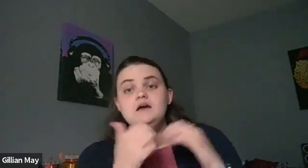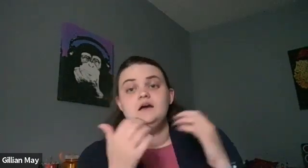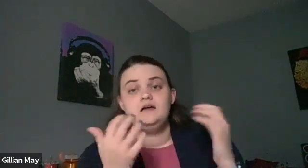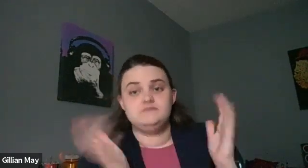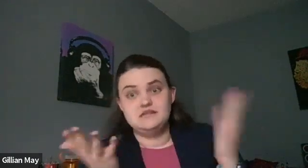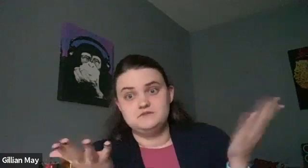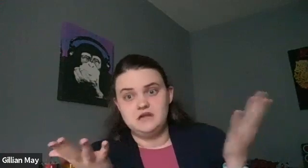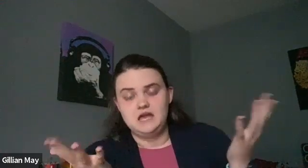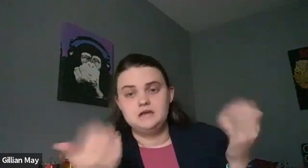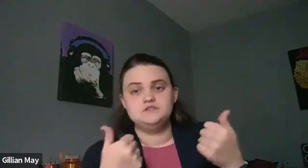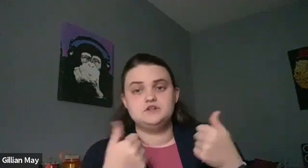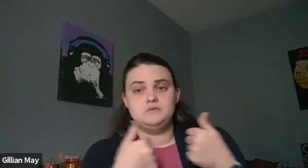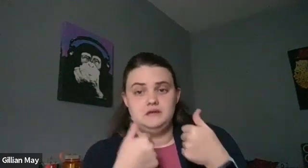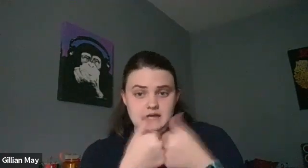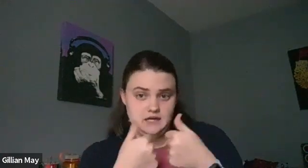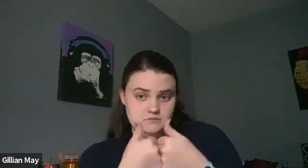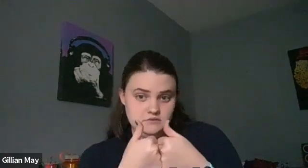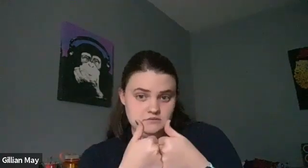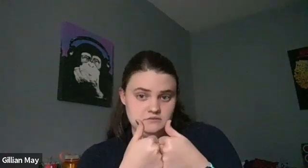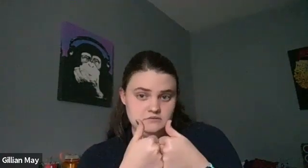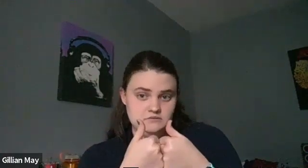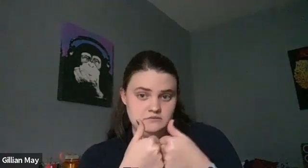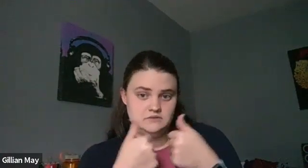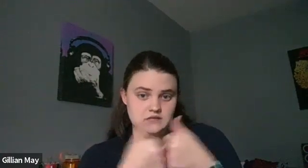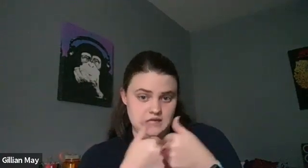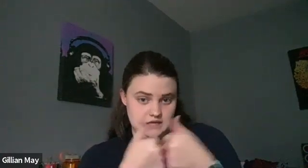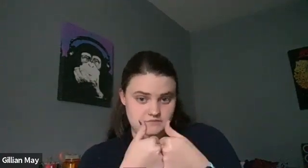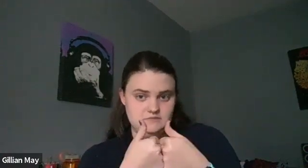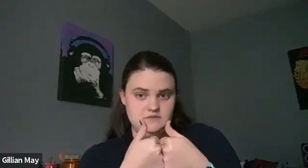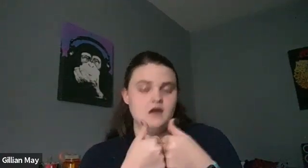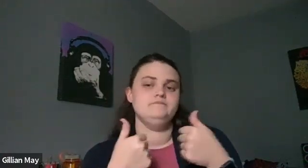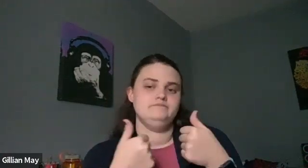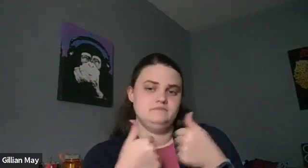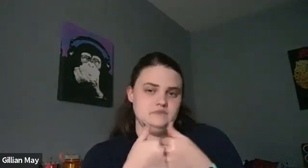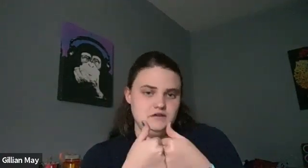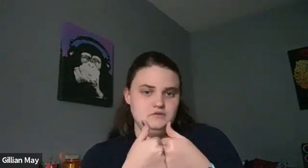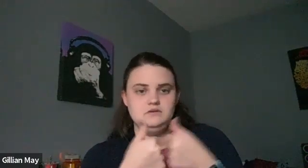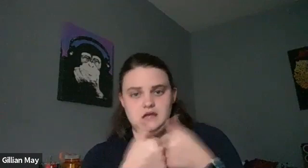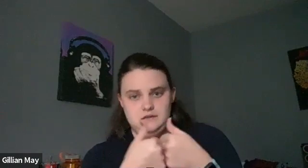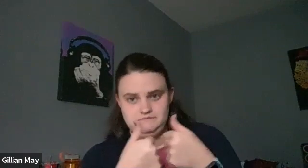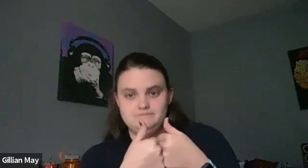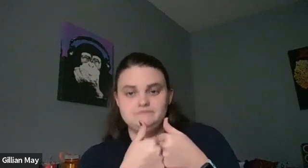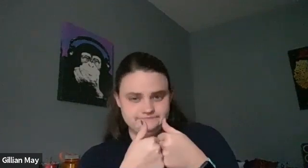game. So game. Yeah. Game.